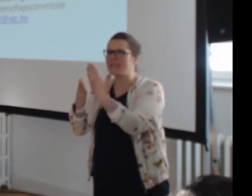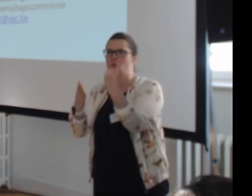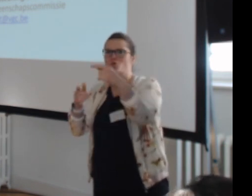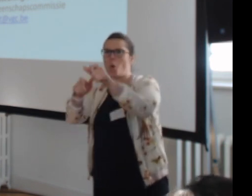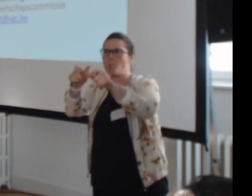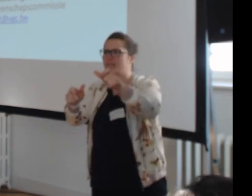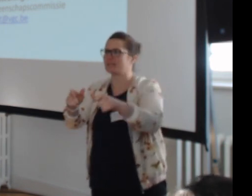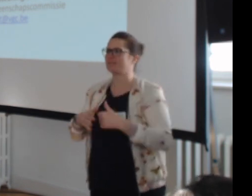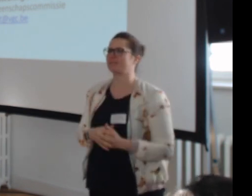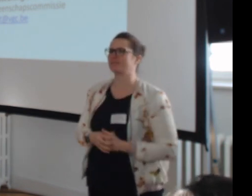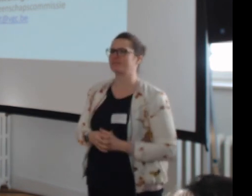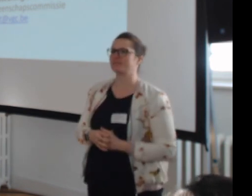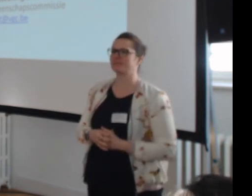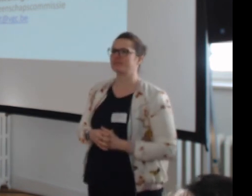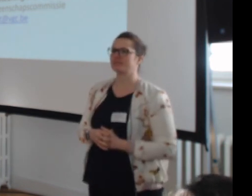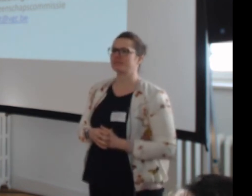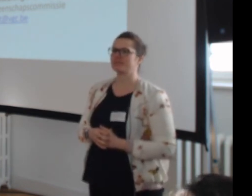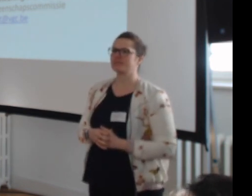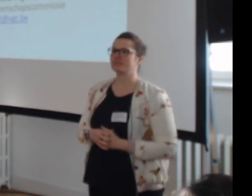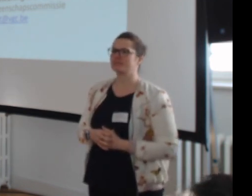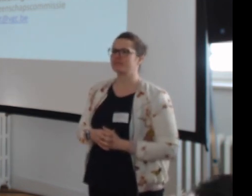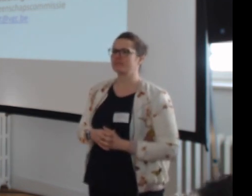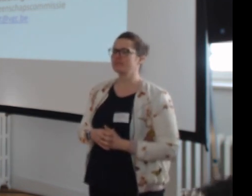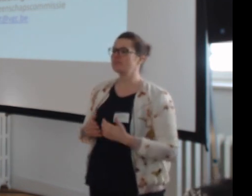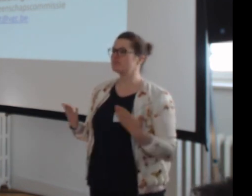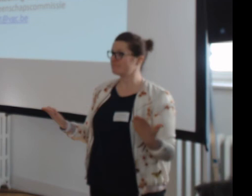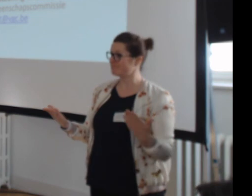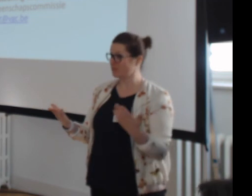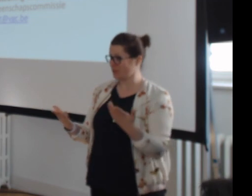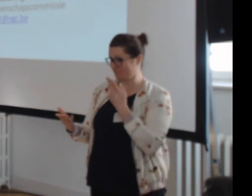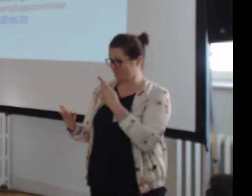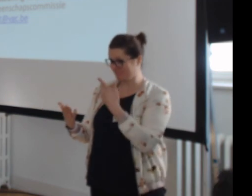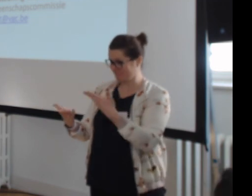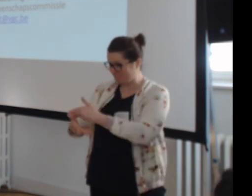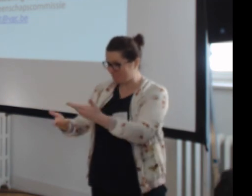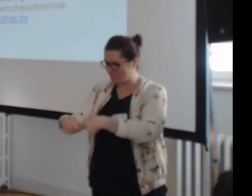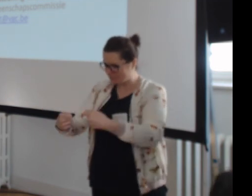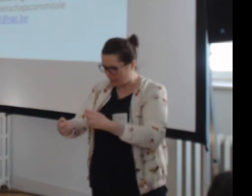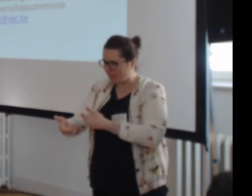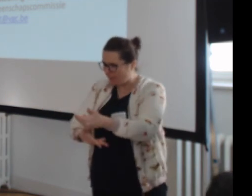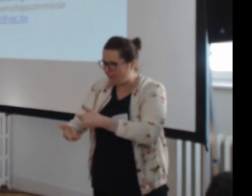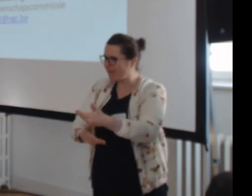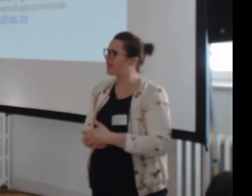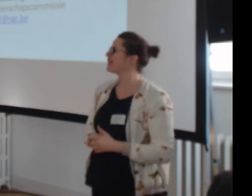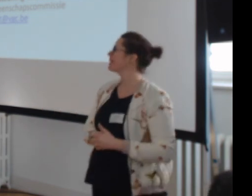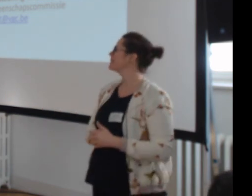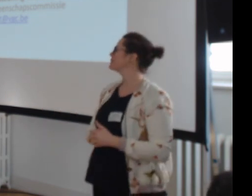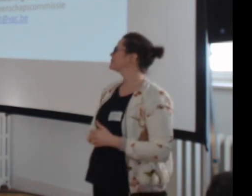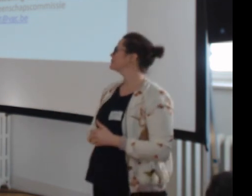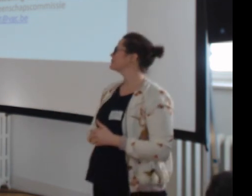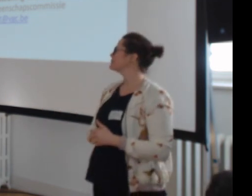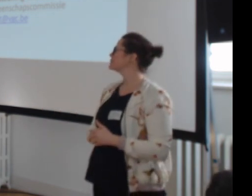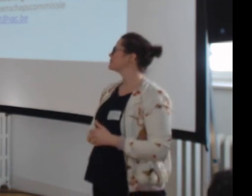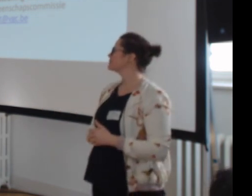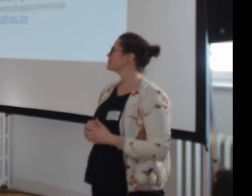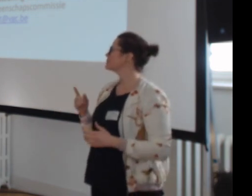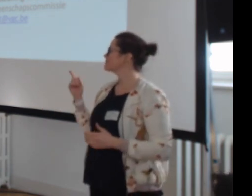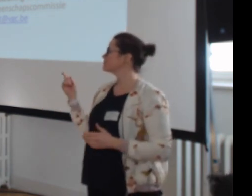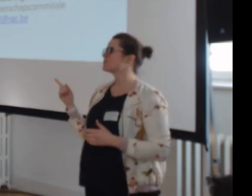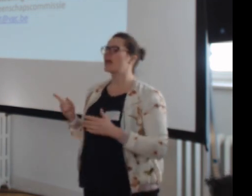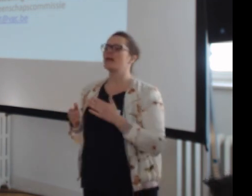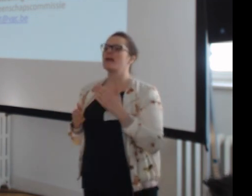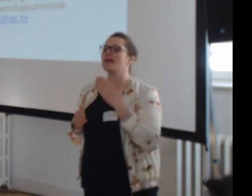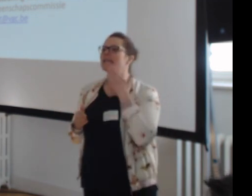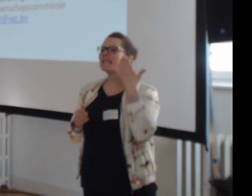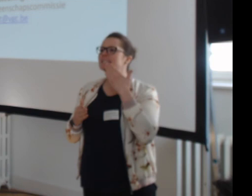newcoming audiences. So I would say, go for it. Yeah, but we managed to do some